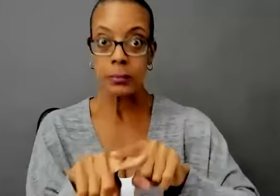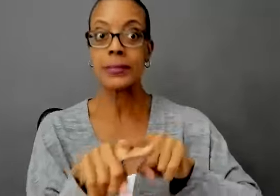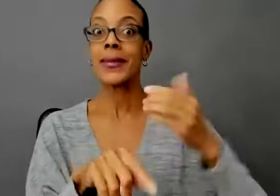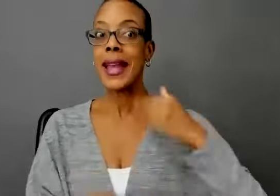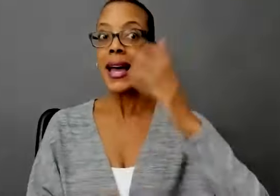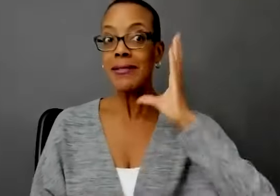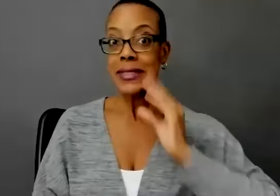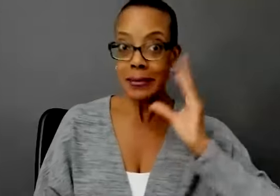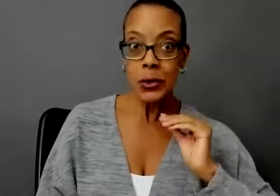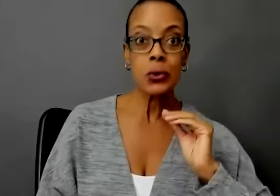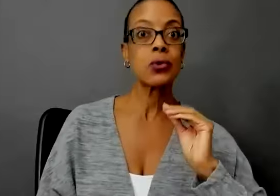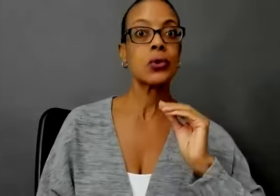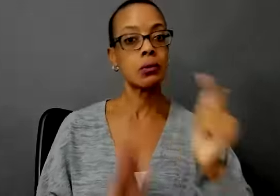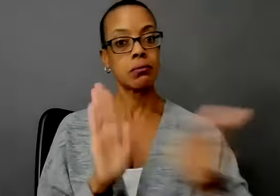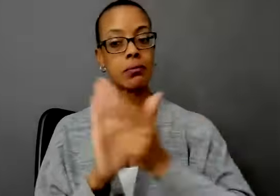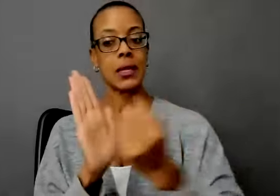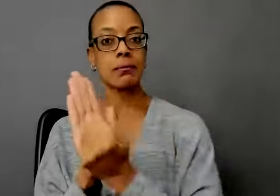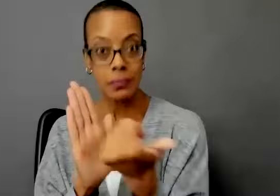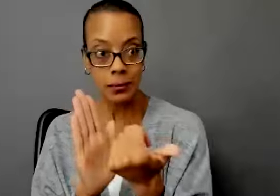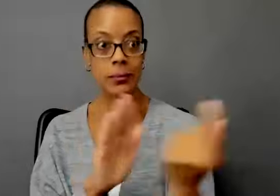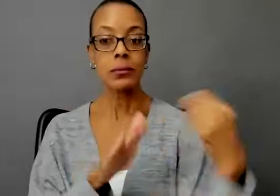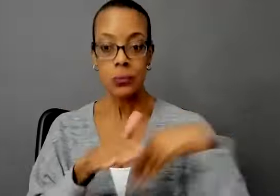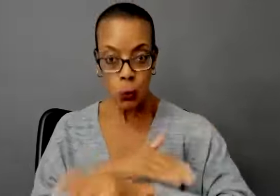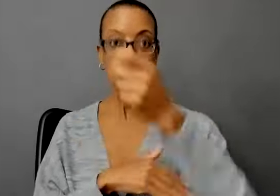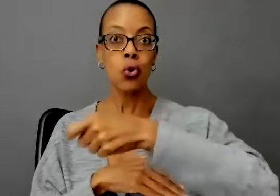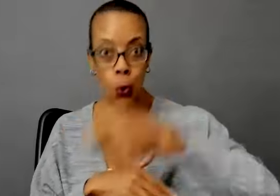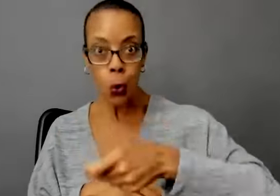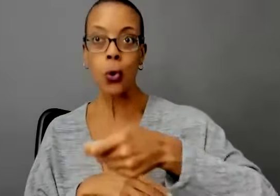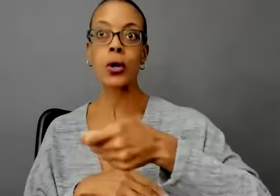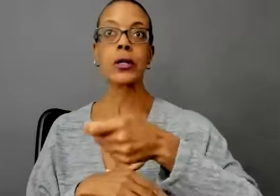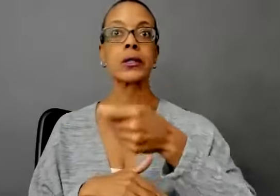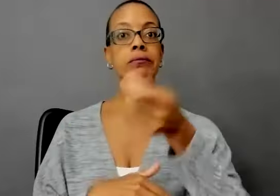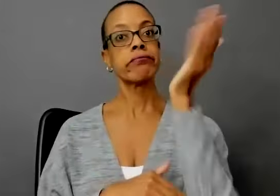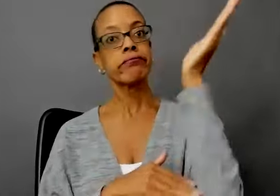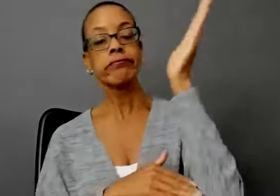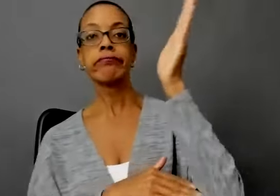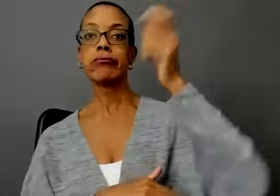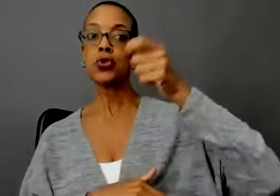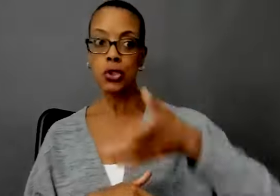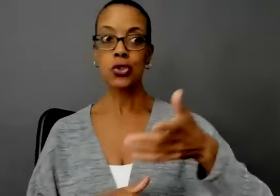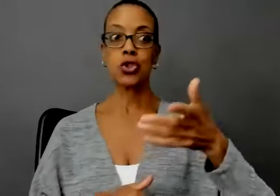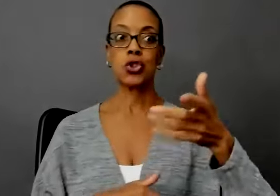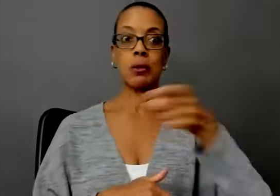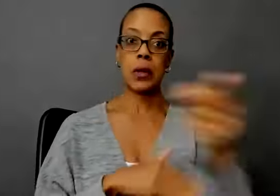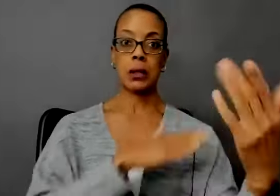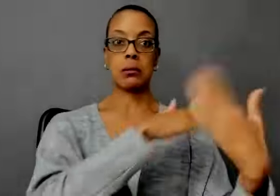publication bans and going to court and speaking with judges, who could advise us on the things that we were hoping to achieve,